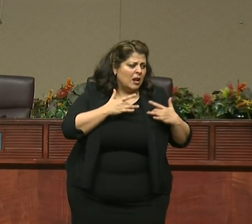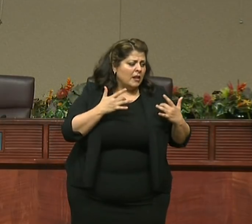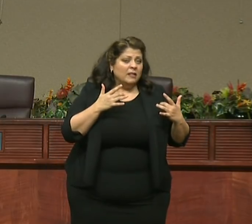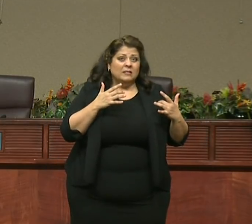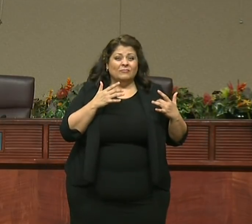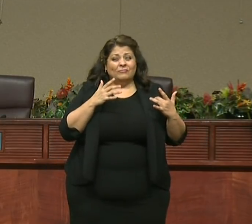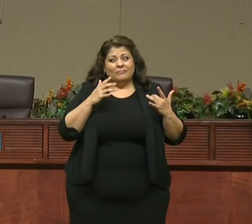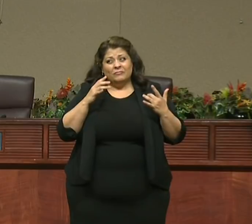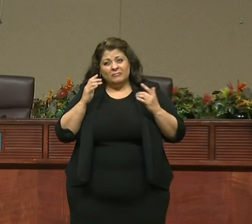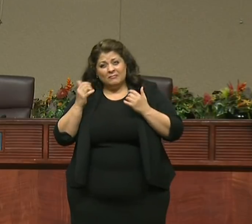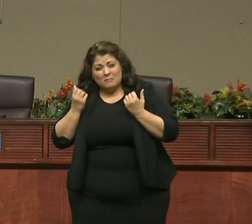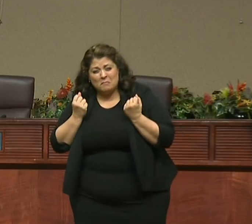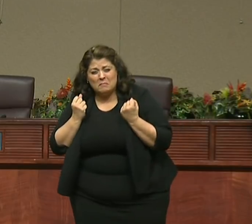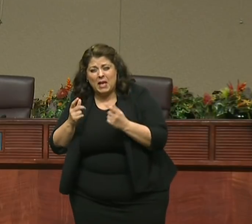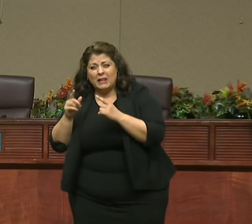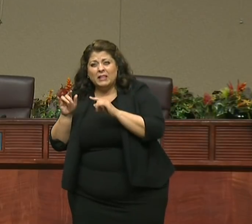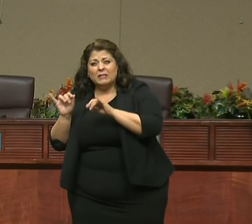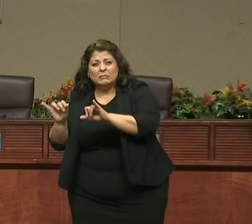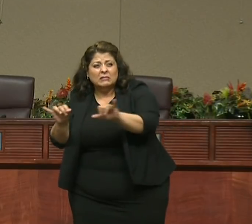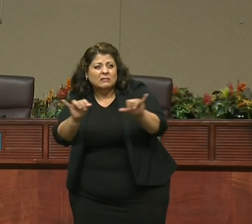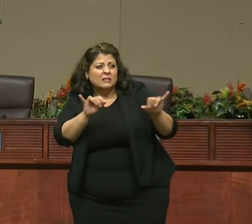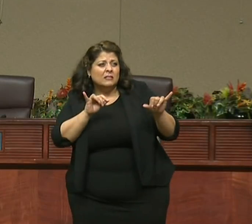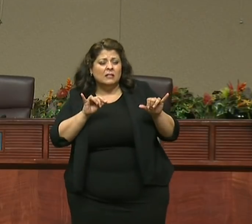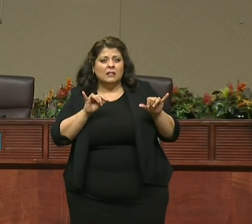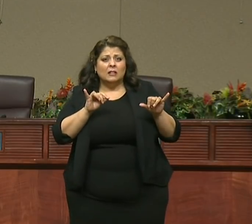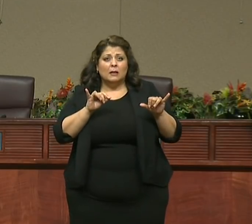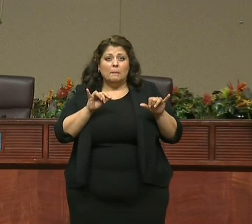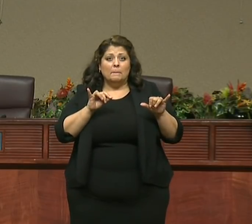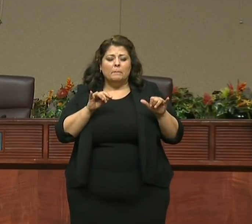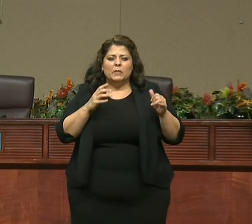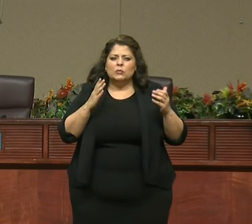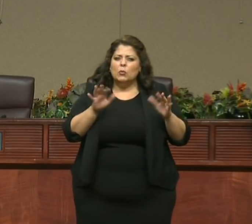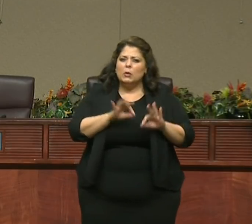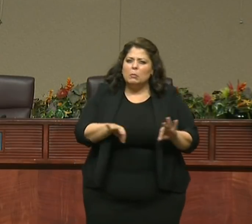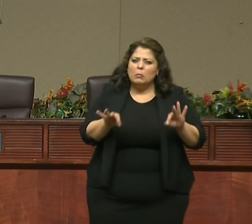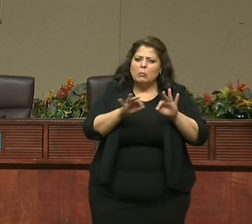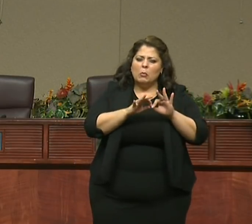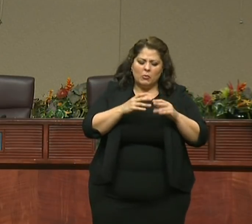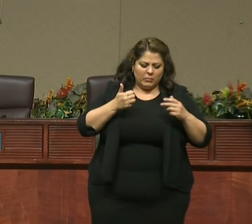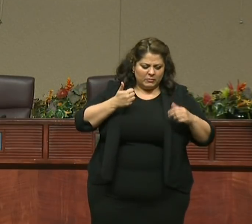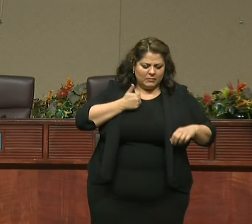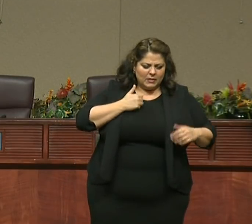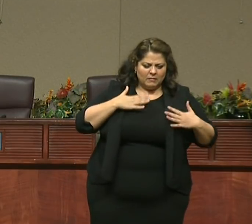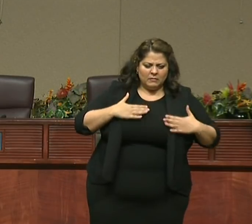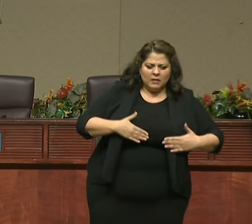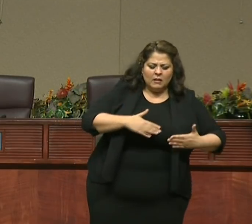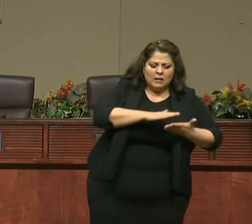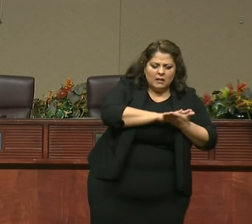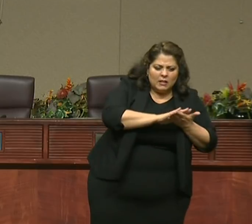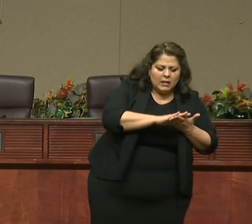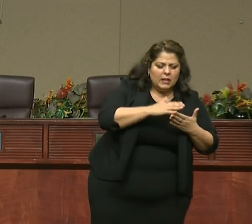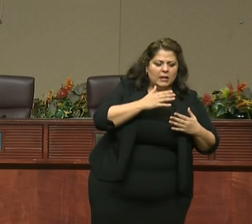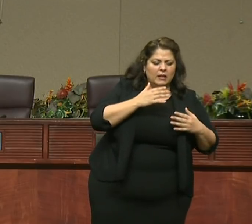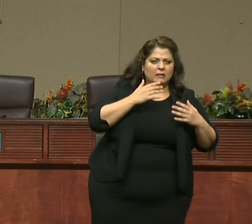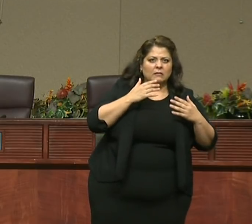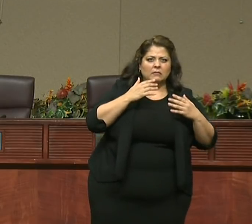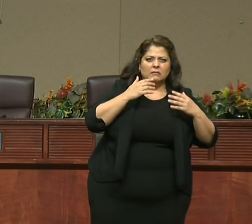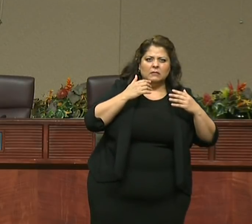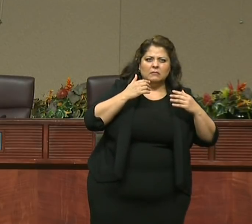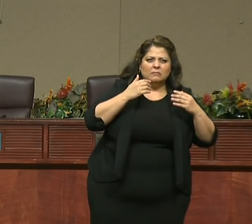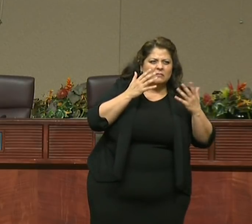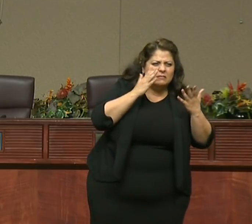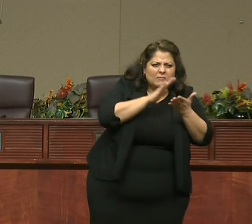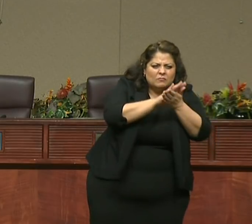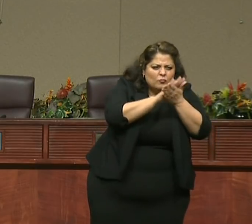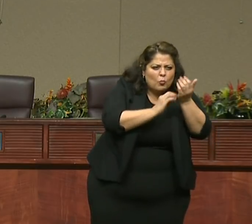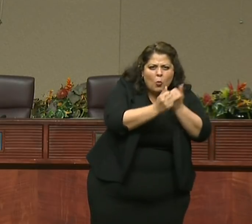of people. And that's why it's important, in addition to practicing good hygiene, we need to practice good mental health and